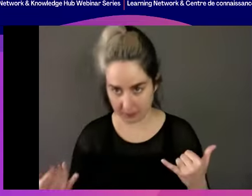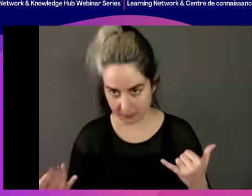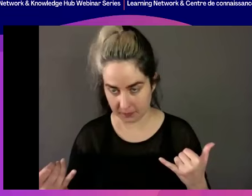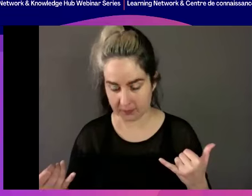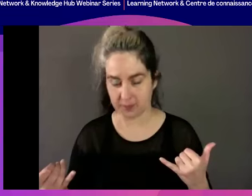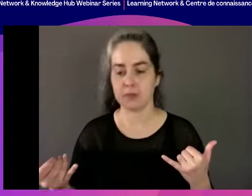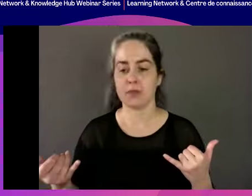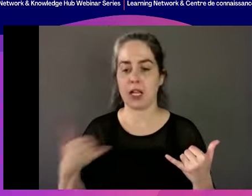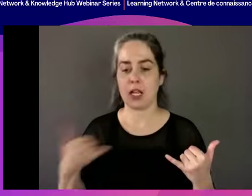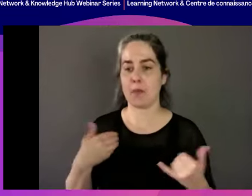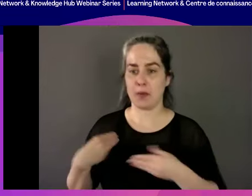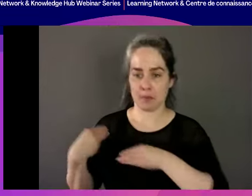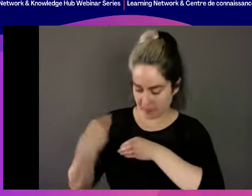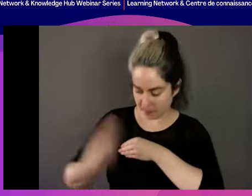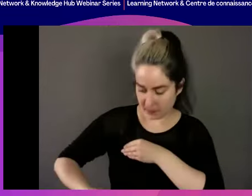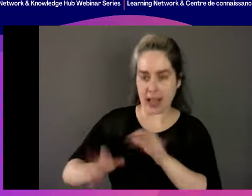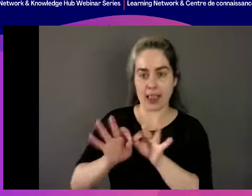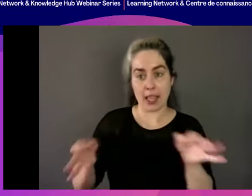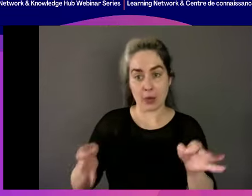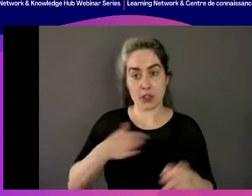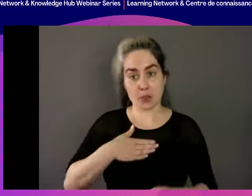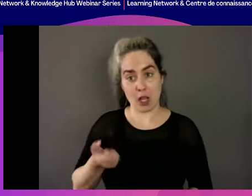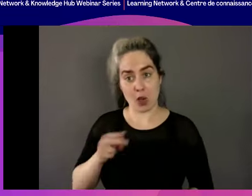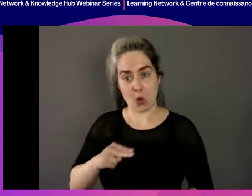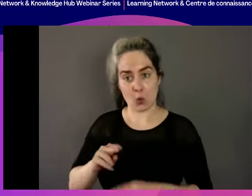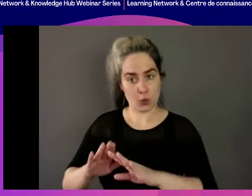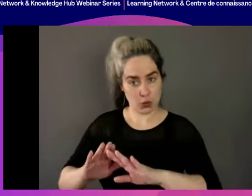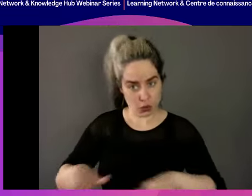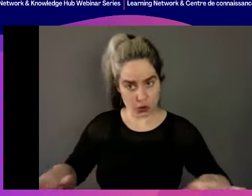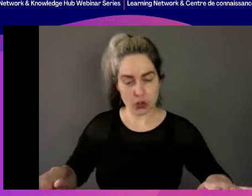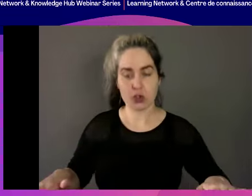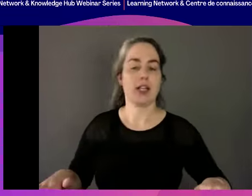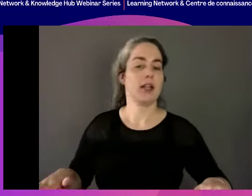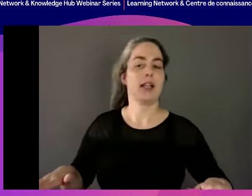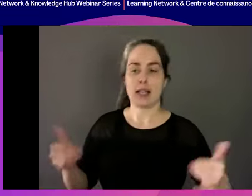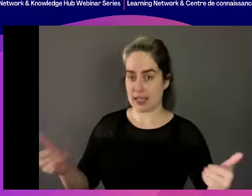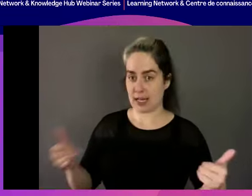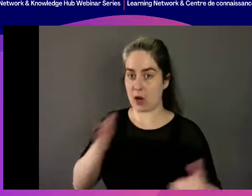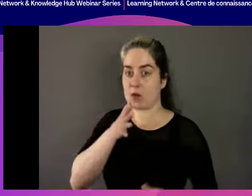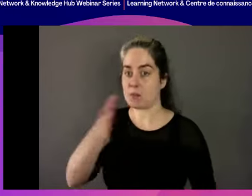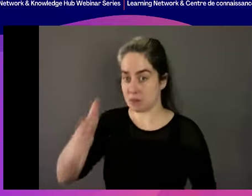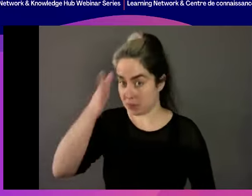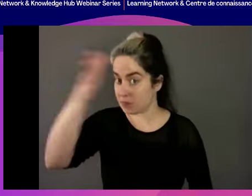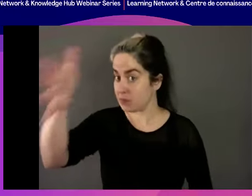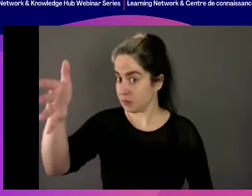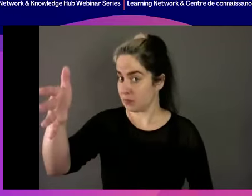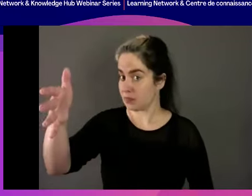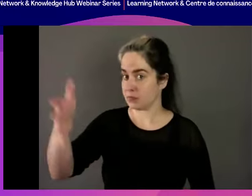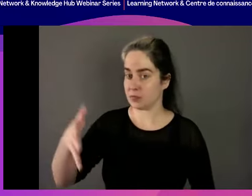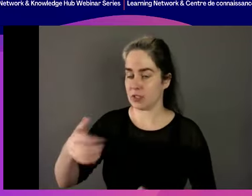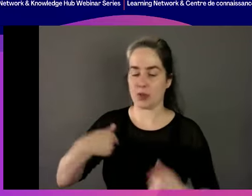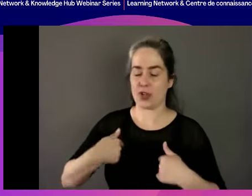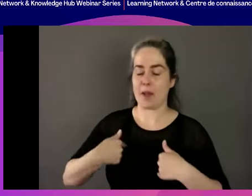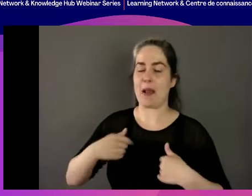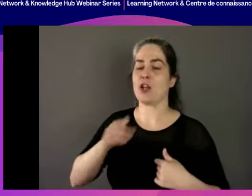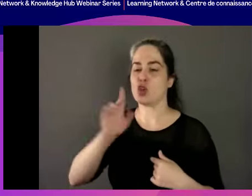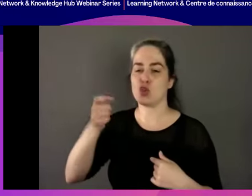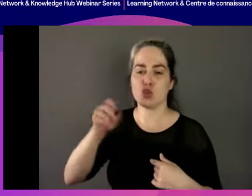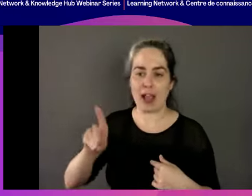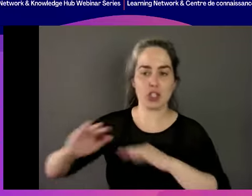language to my own children. I'm teaching the language to my grandchildren, and now everyone has their spirit names. And so the question is there